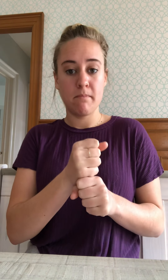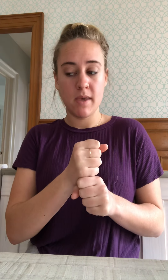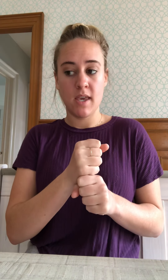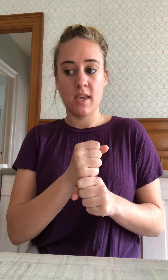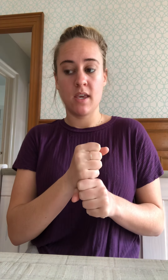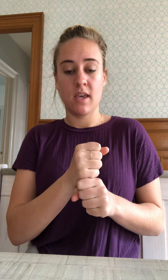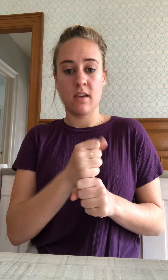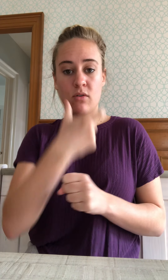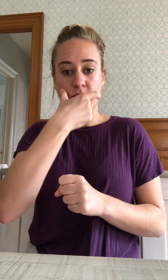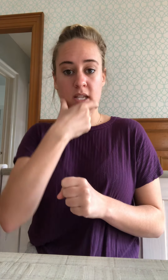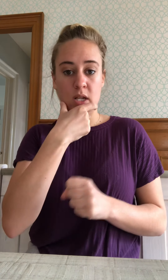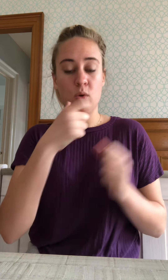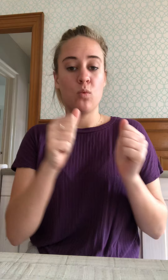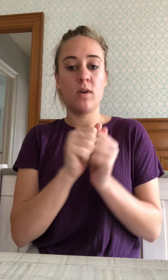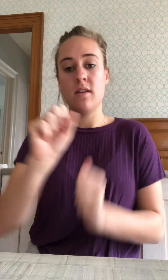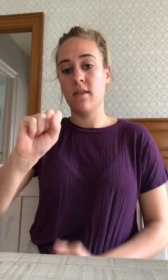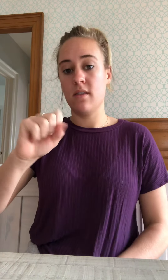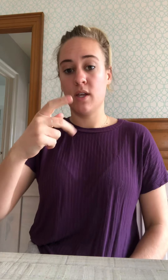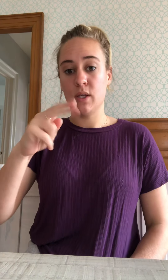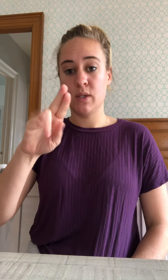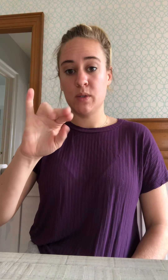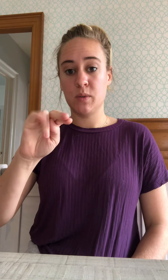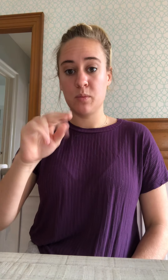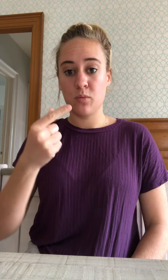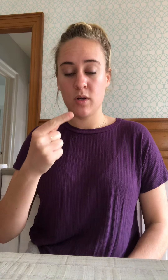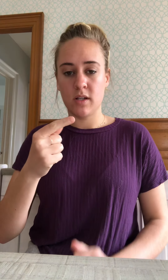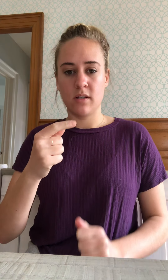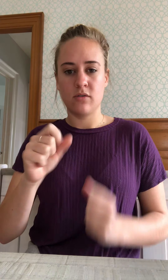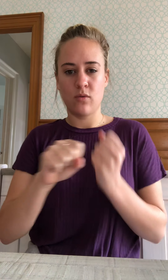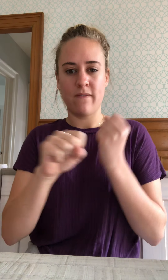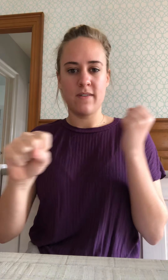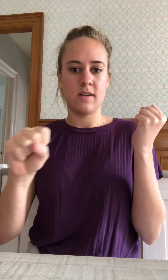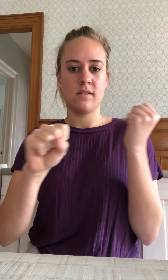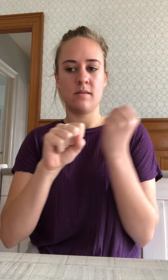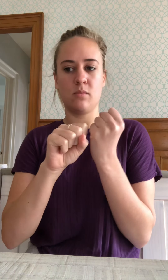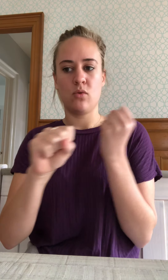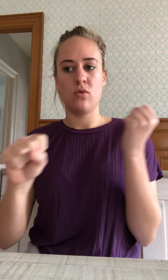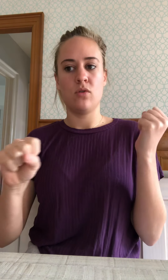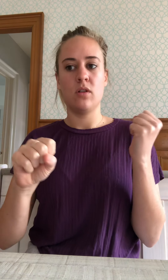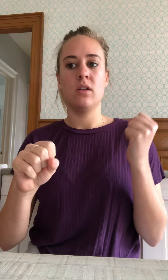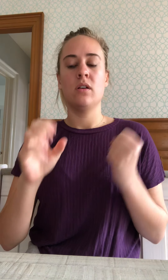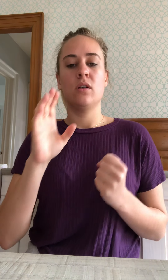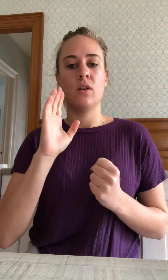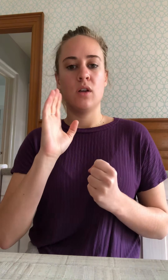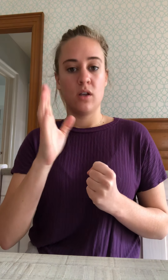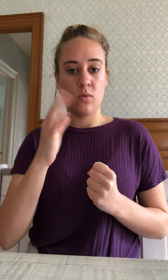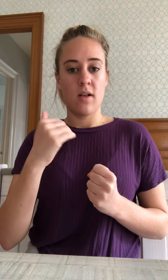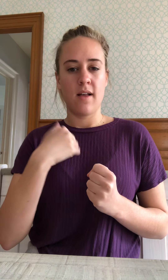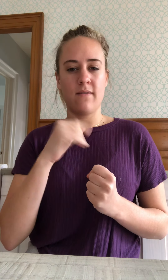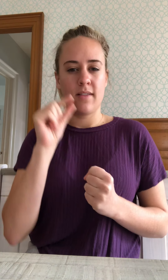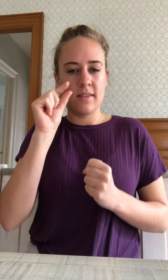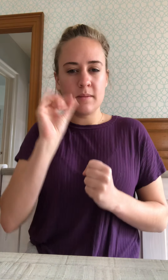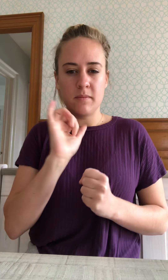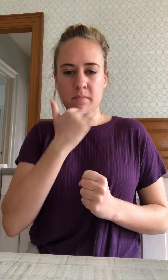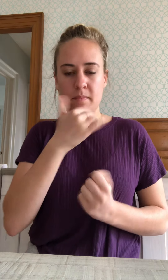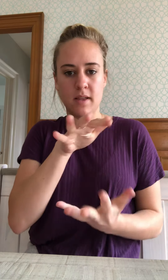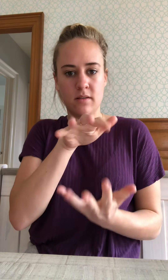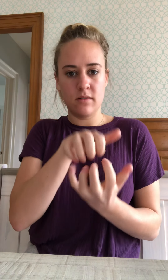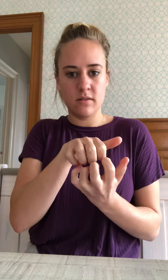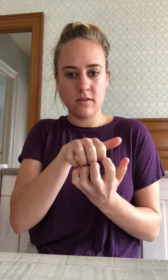It's a flexible retainer that will take the slight malocclusion and coerce the teeth